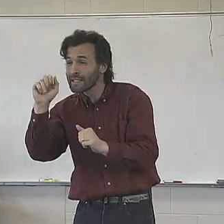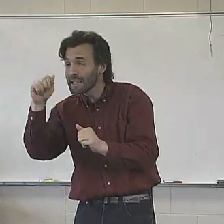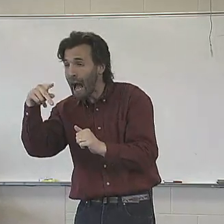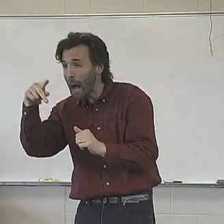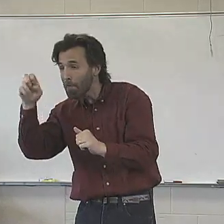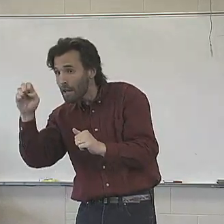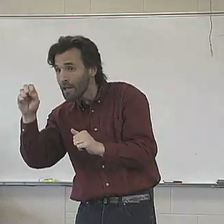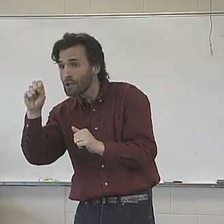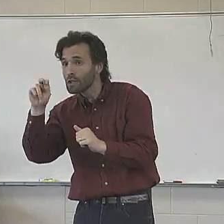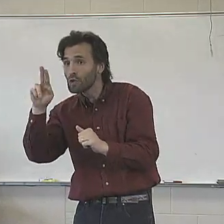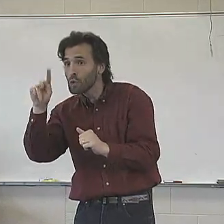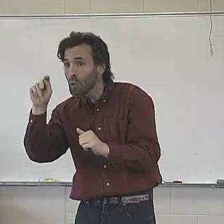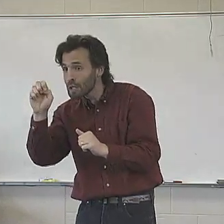her